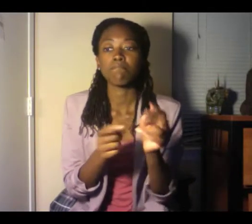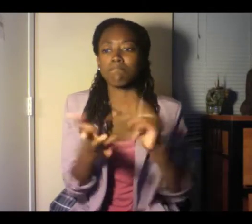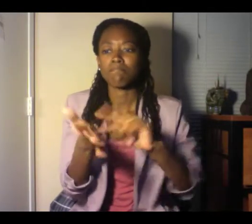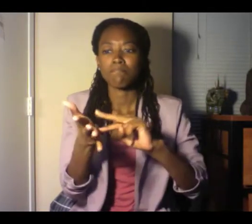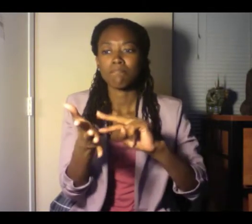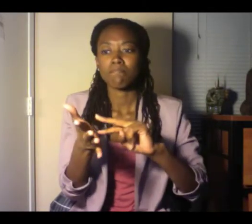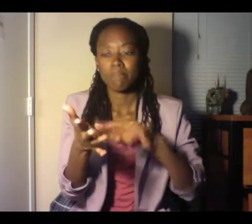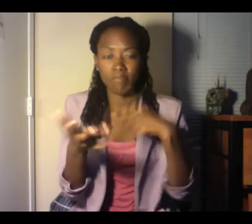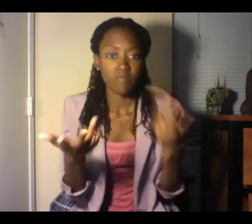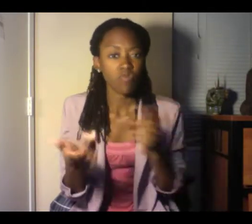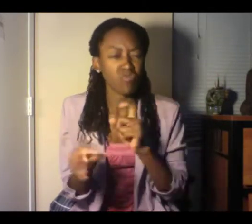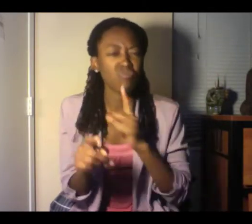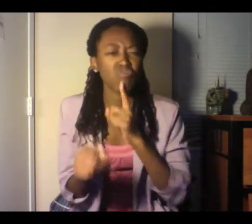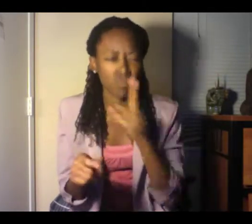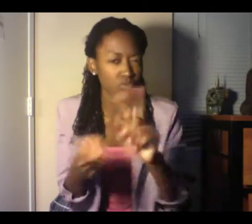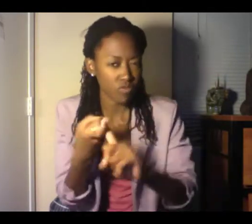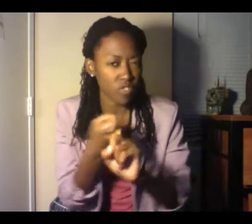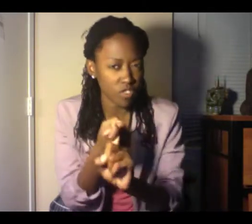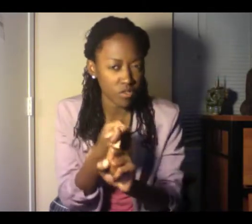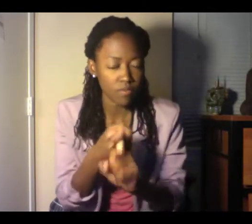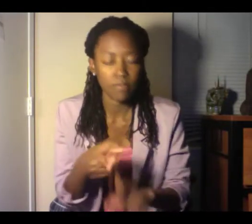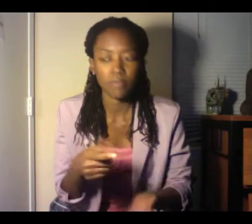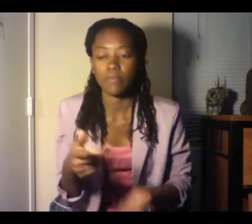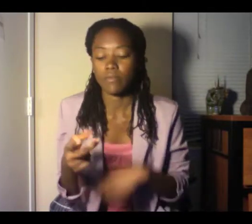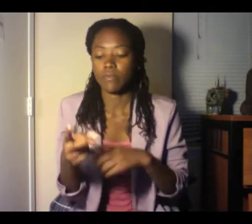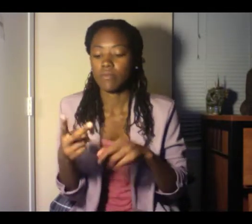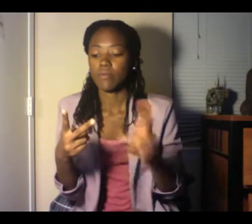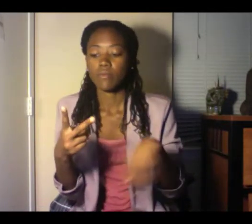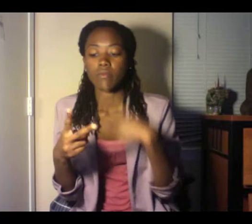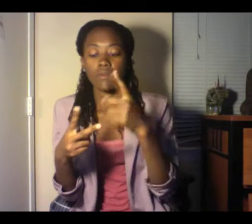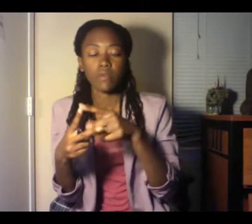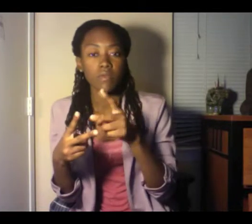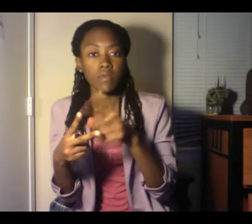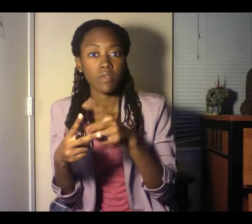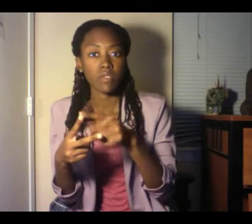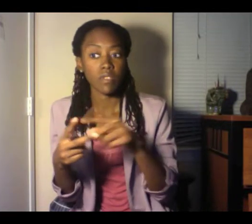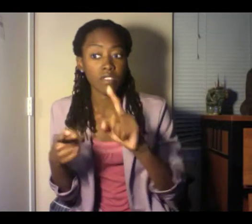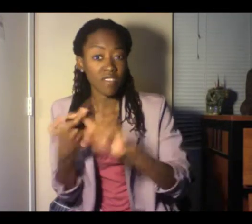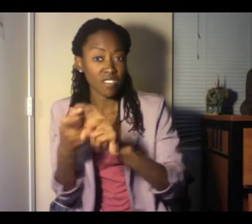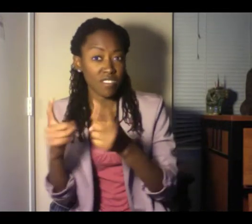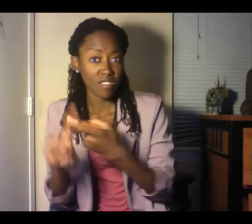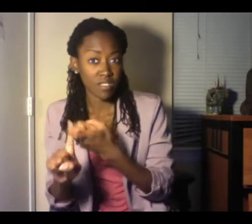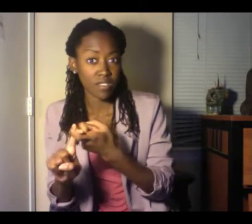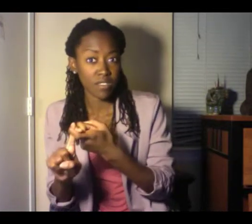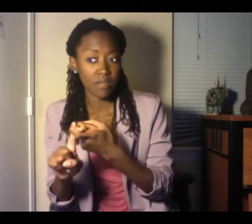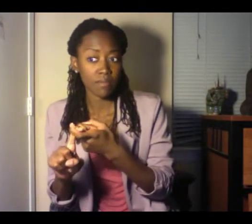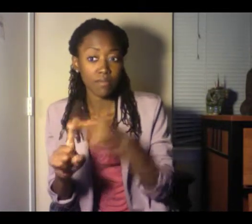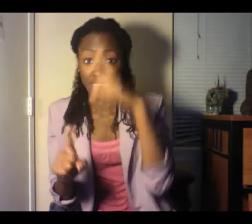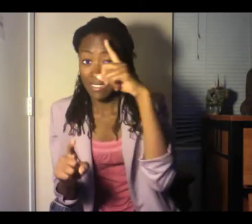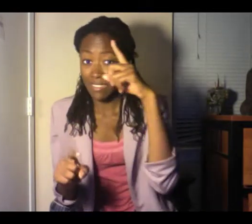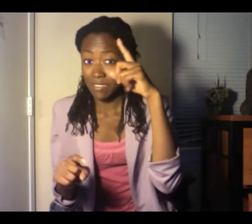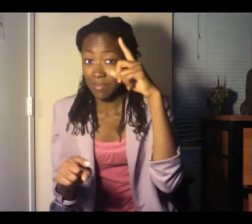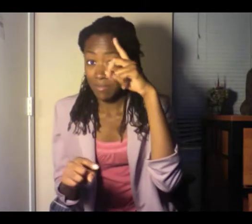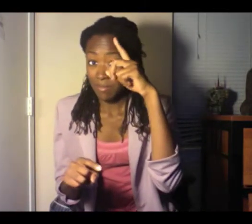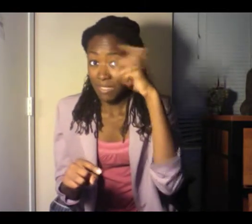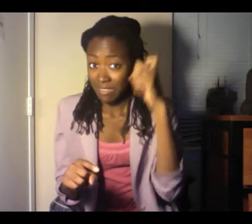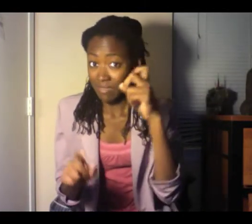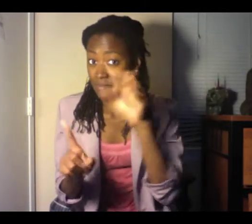The first friendship of popularity, is evidenced in group behavior. Students in the elementary